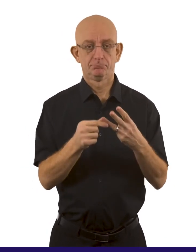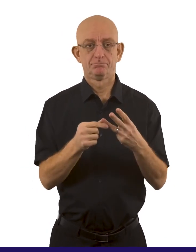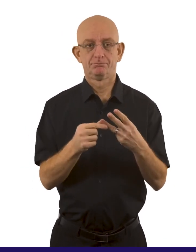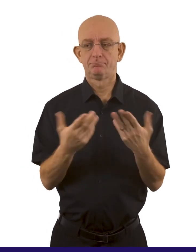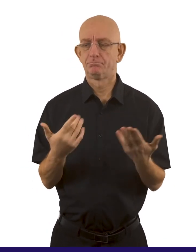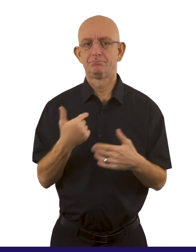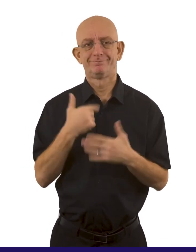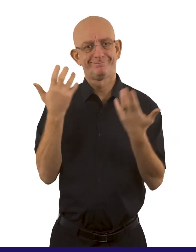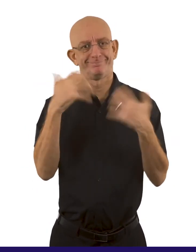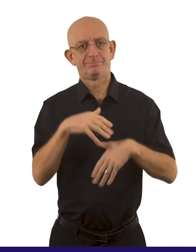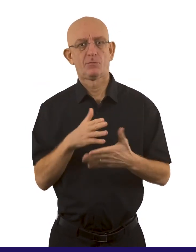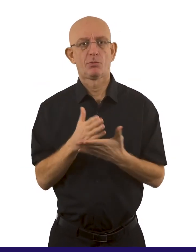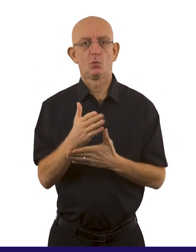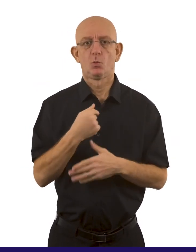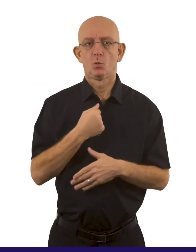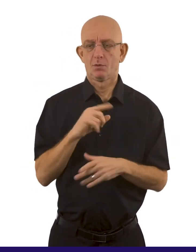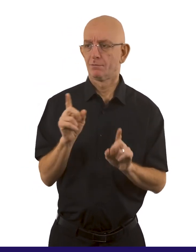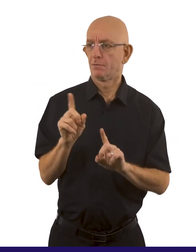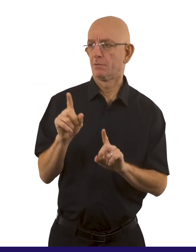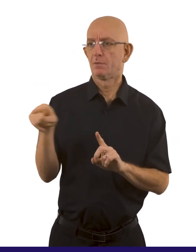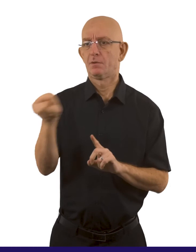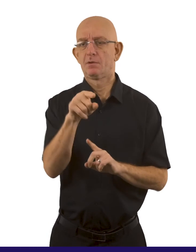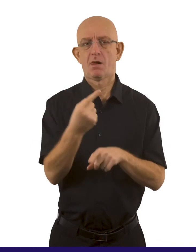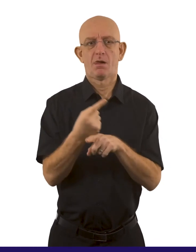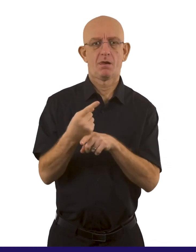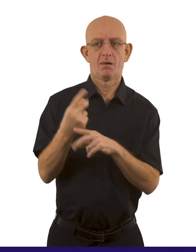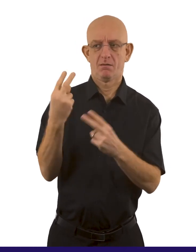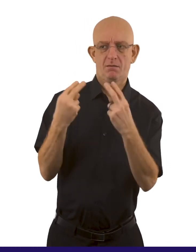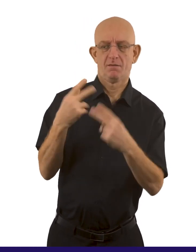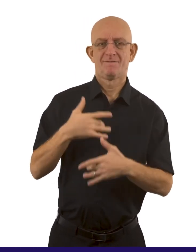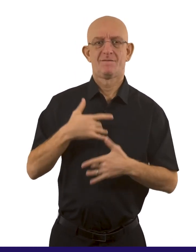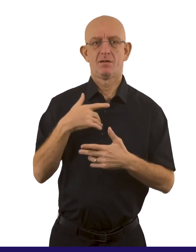My concerns about other people's views of me have stopped me from working.